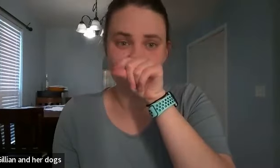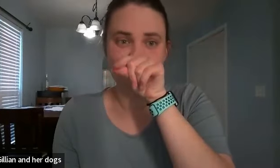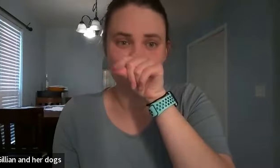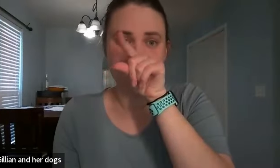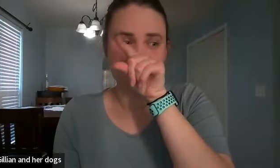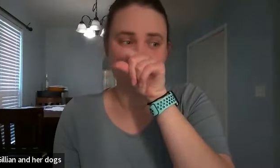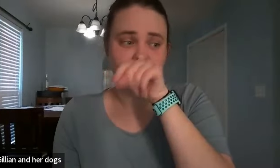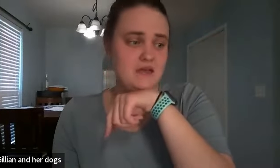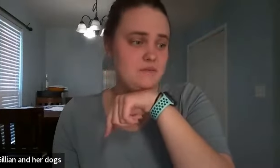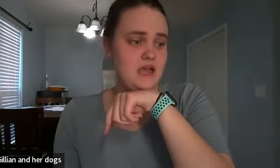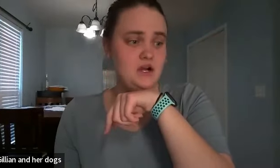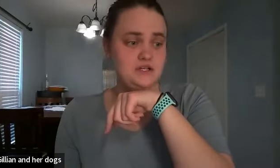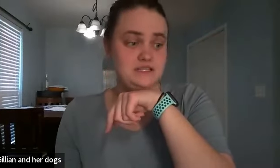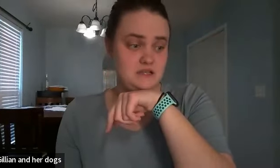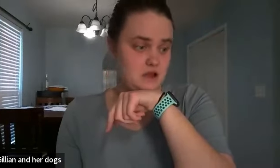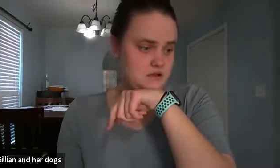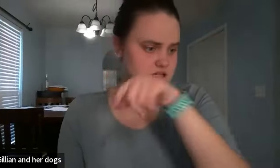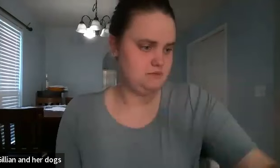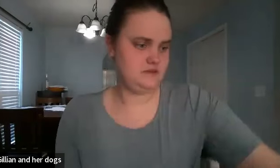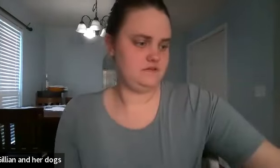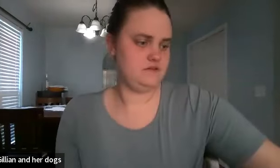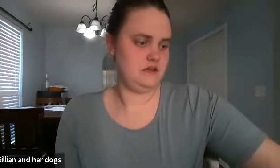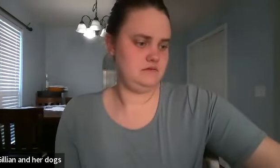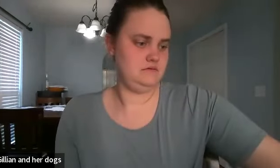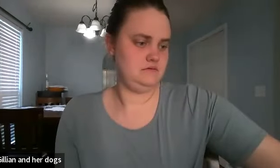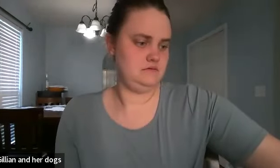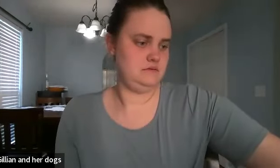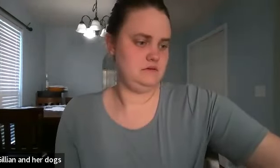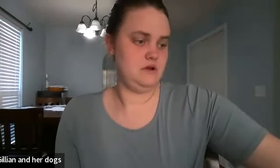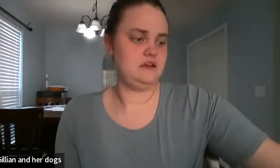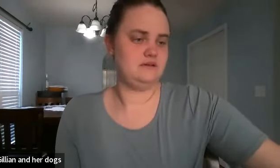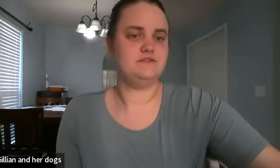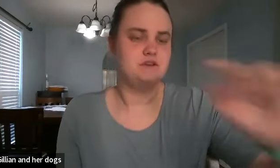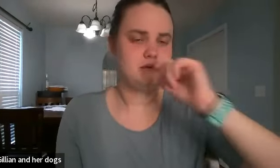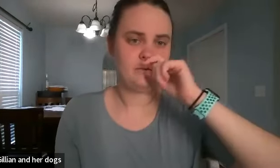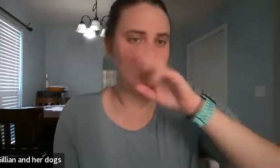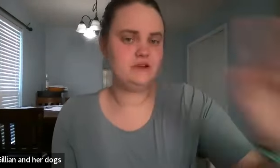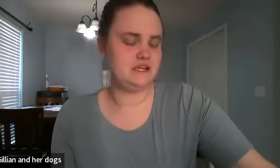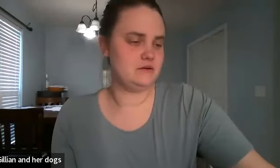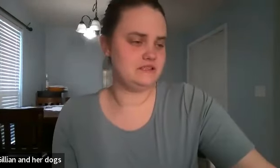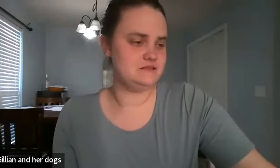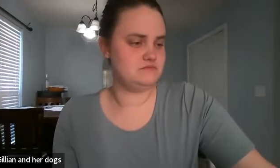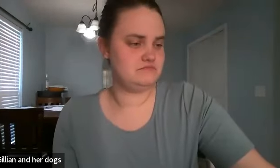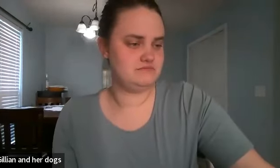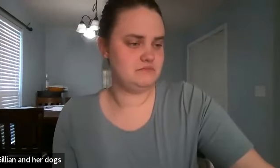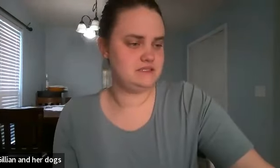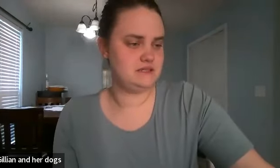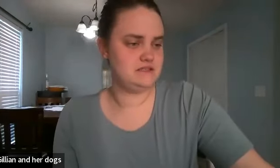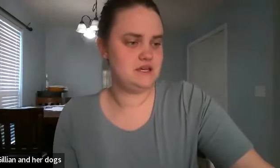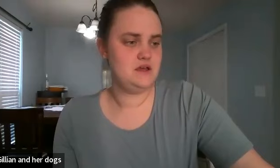Bird. And then we had our duck. Did I put that further down? Okay, no, it's further down. Well, I'll put it here because it makes sense.